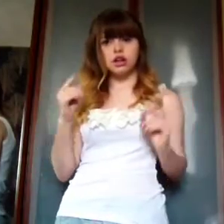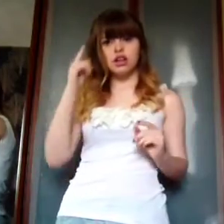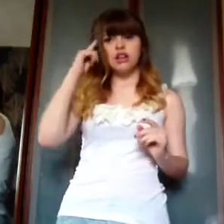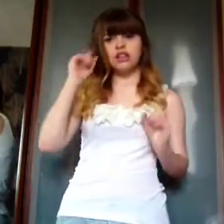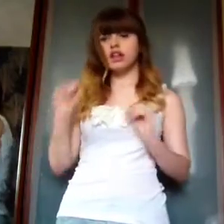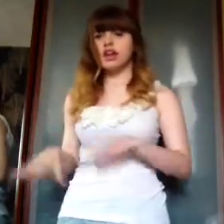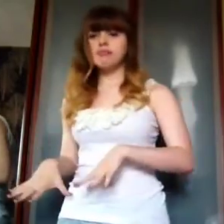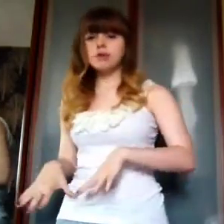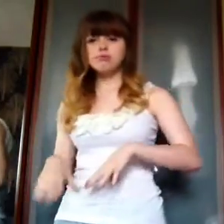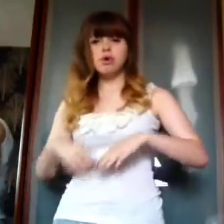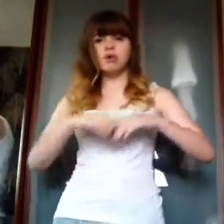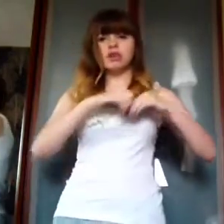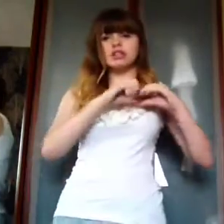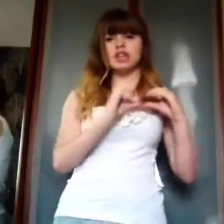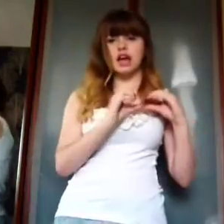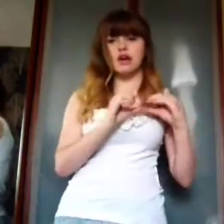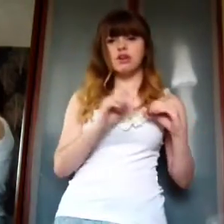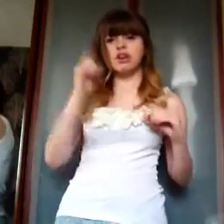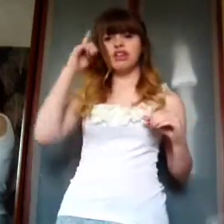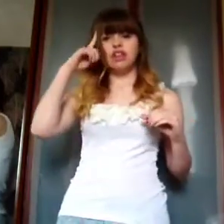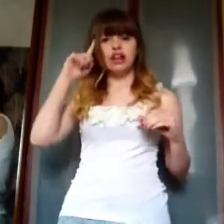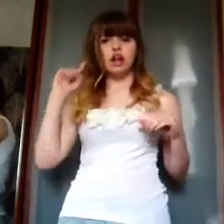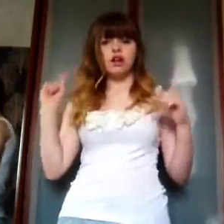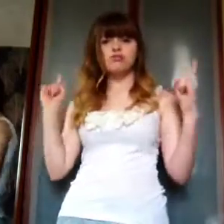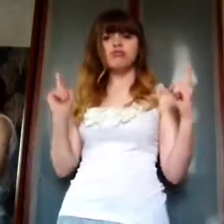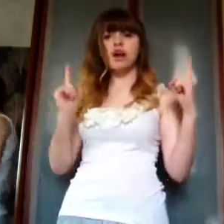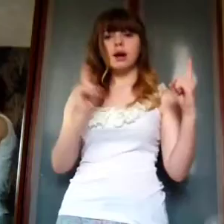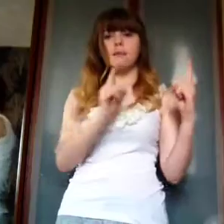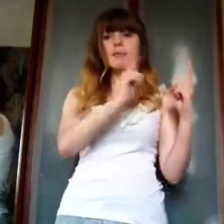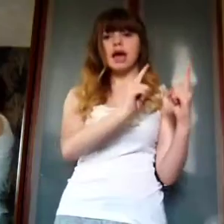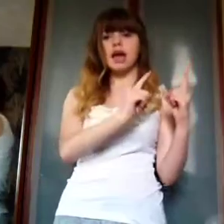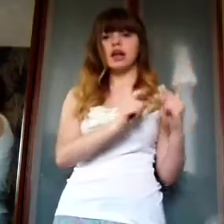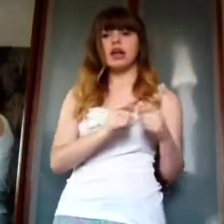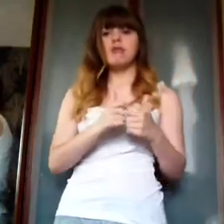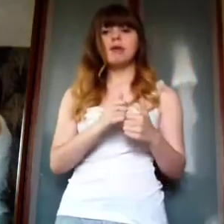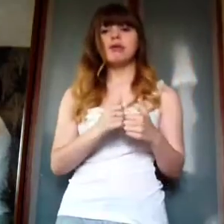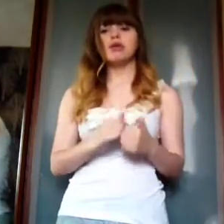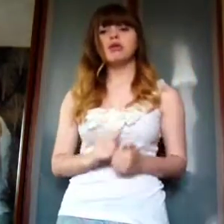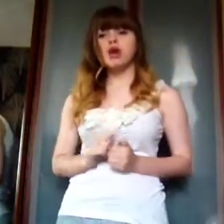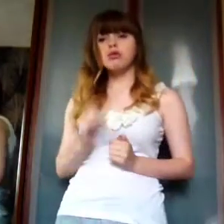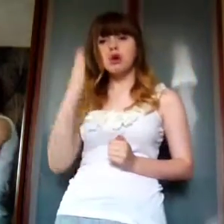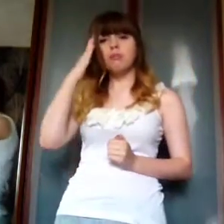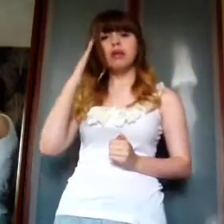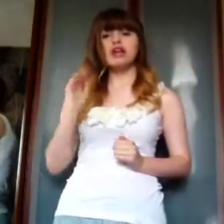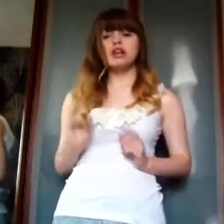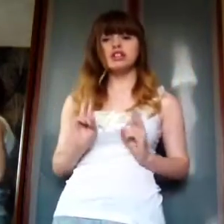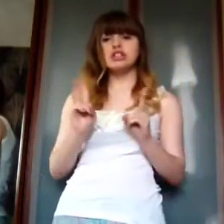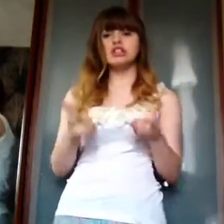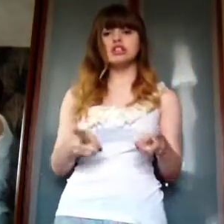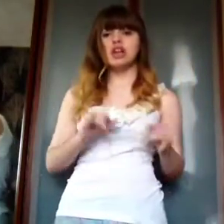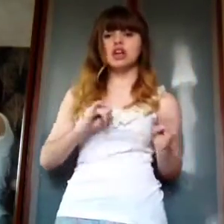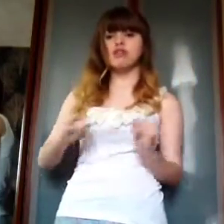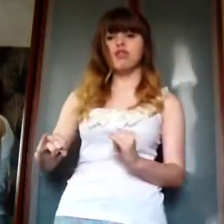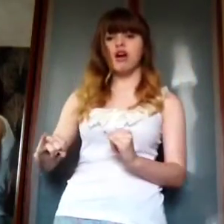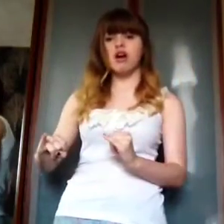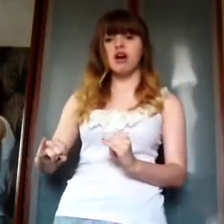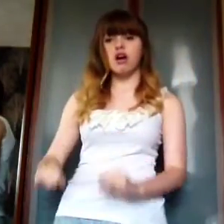Think you left me broken down, think that I'll come on and back Baby, you don't know me cause you're dead wrong